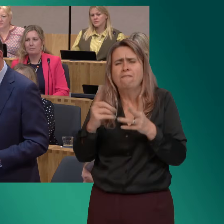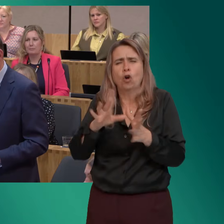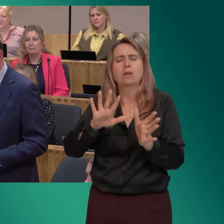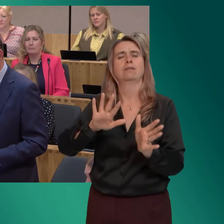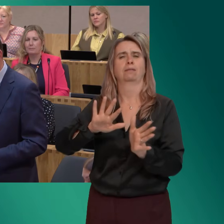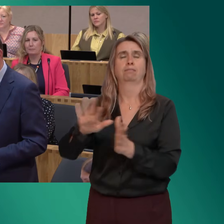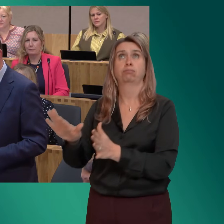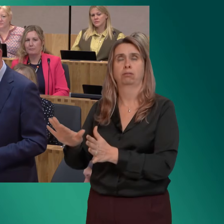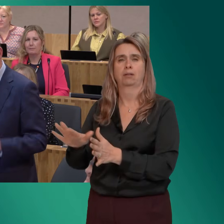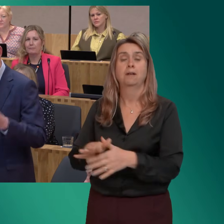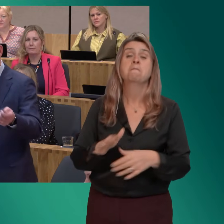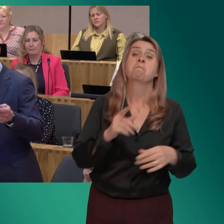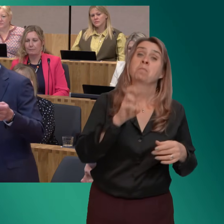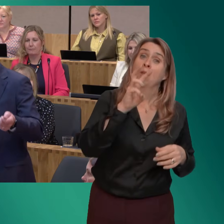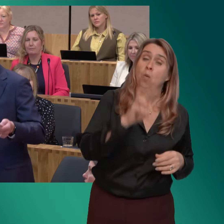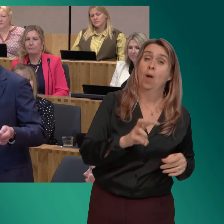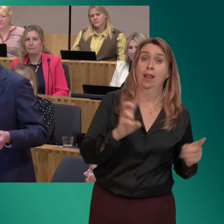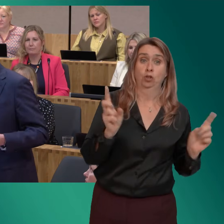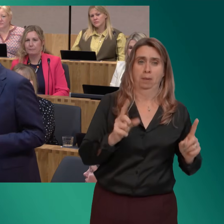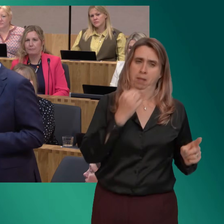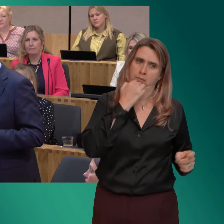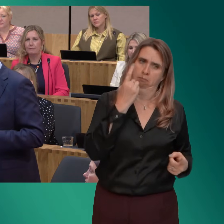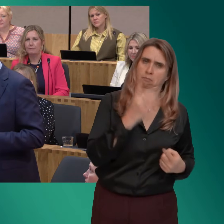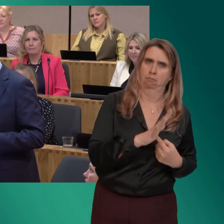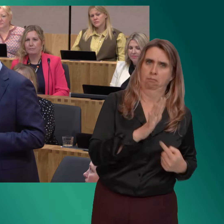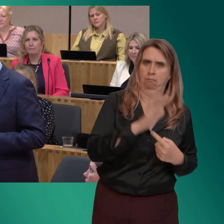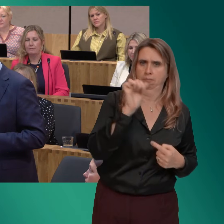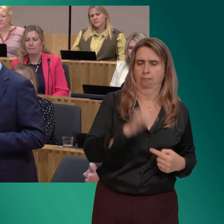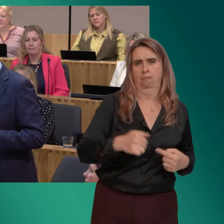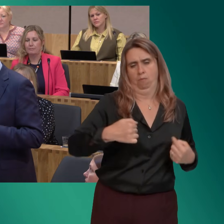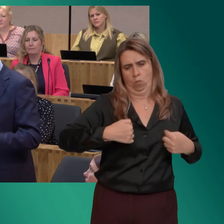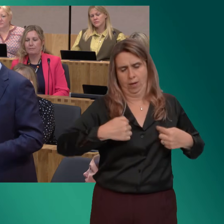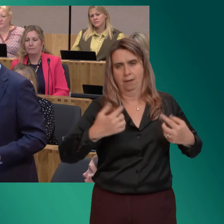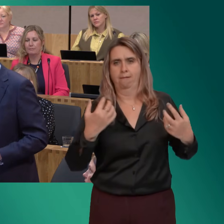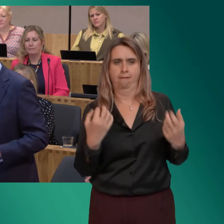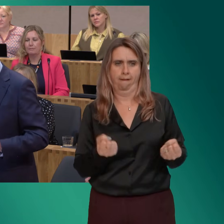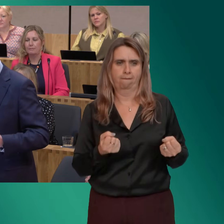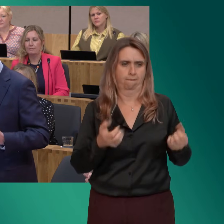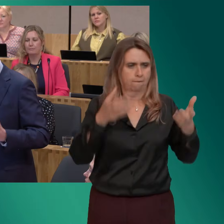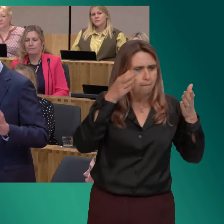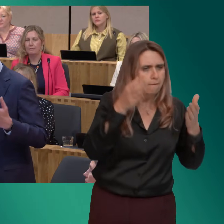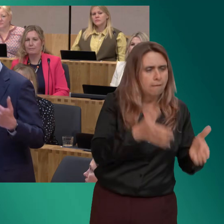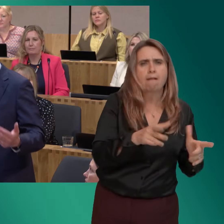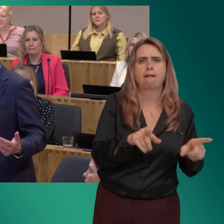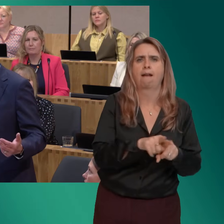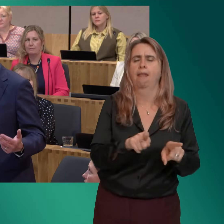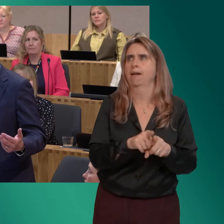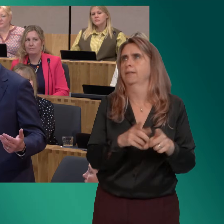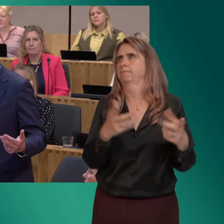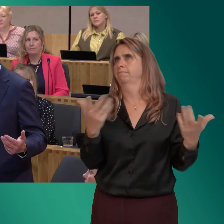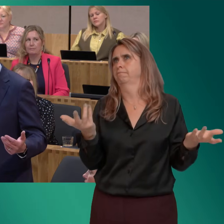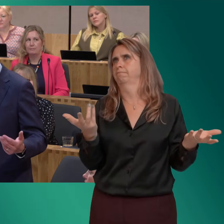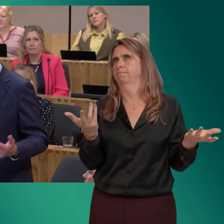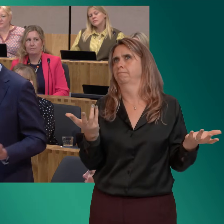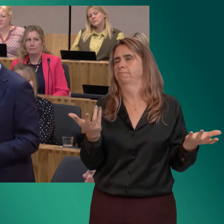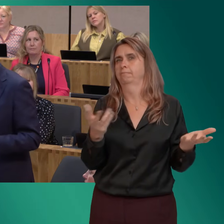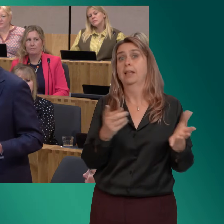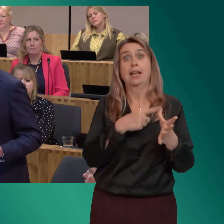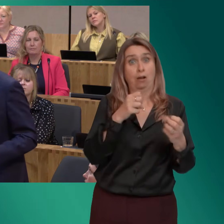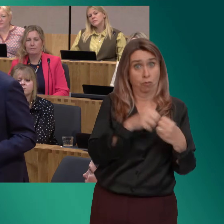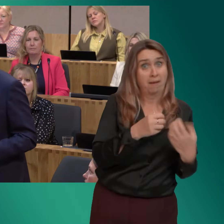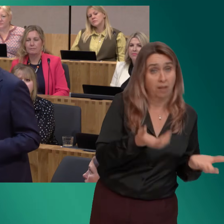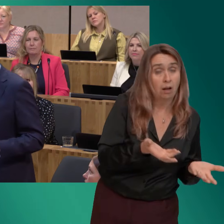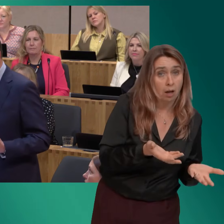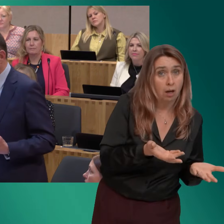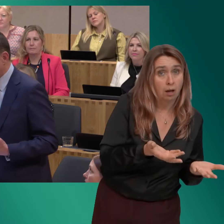in front of the people of Wales, which absolutely gets to grips with issues such as that which was referred to in Nair Bevan. We want